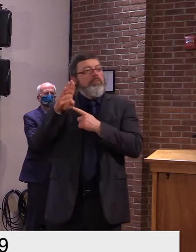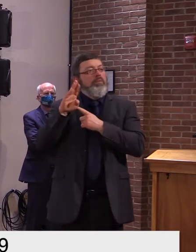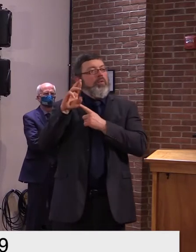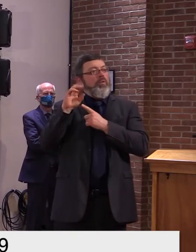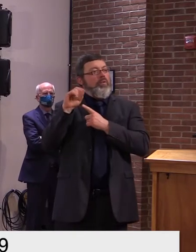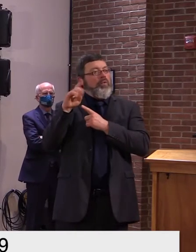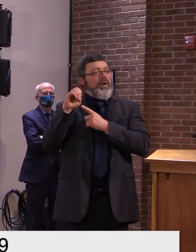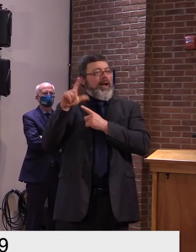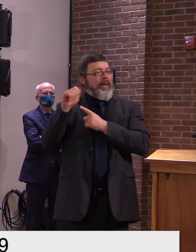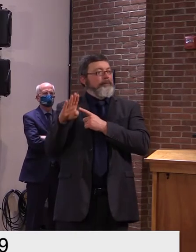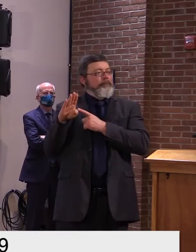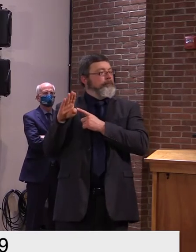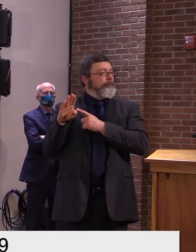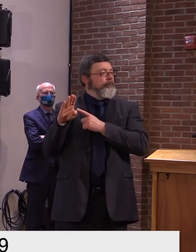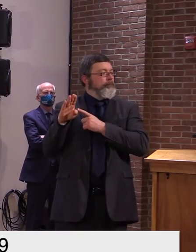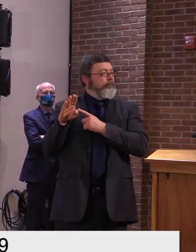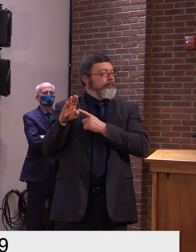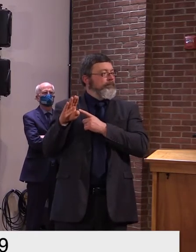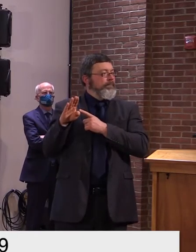School District. Milton shipped